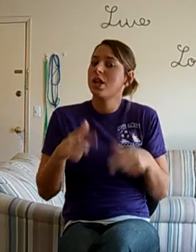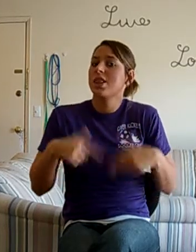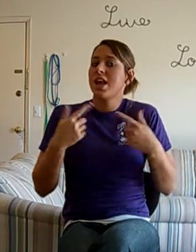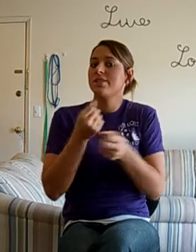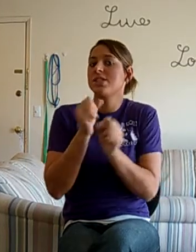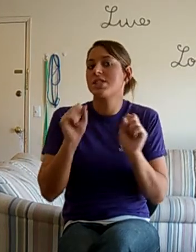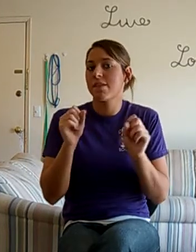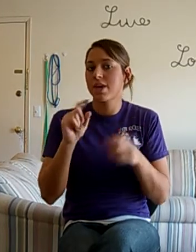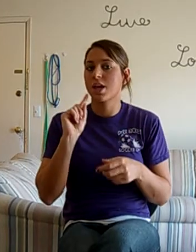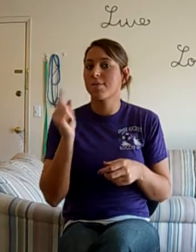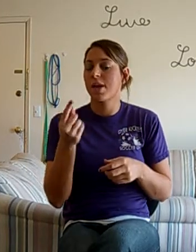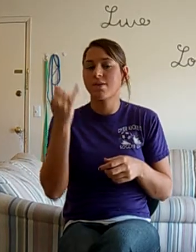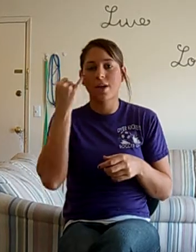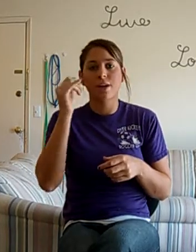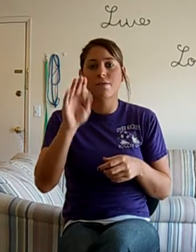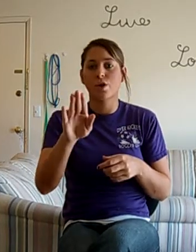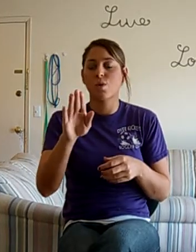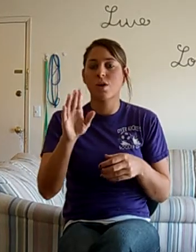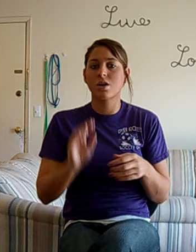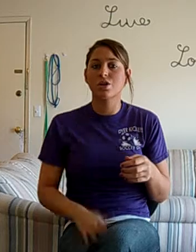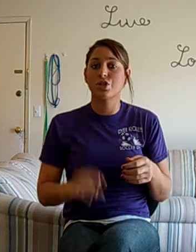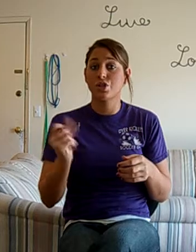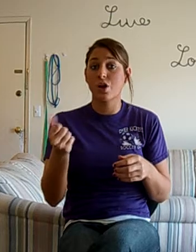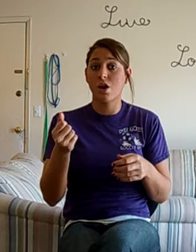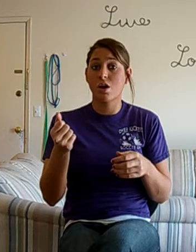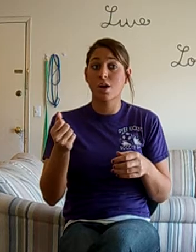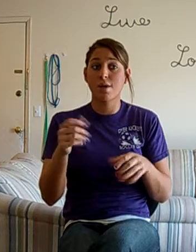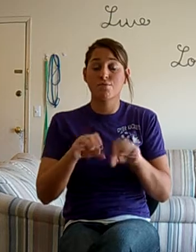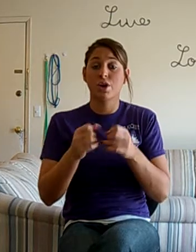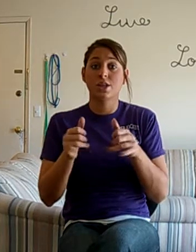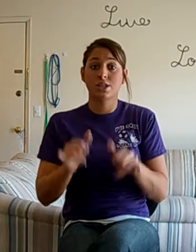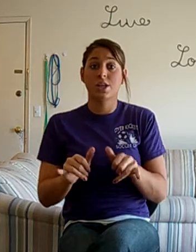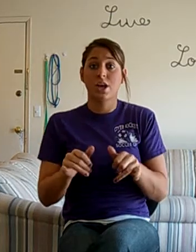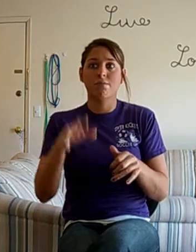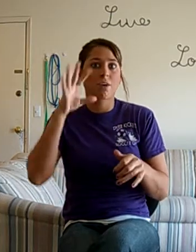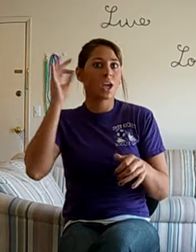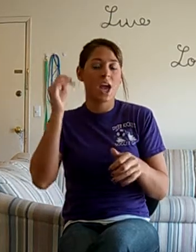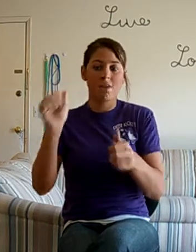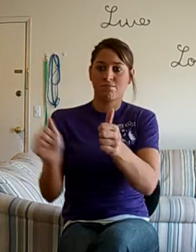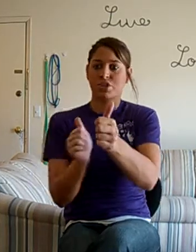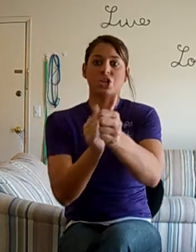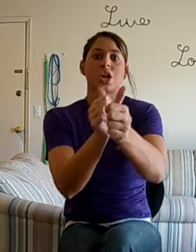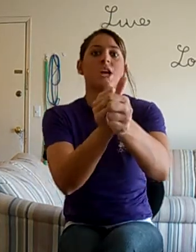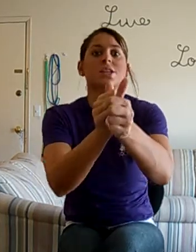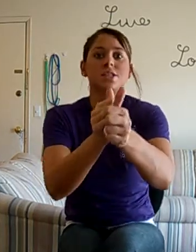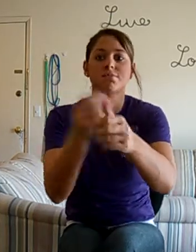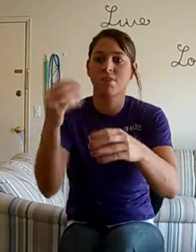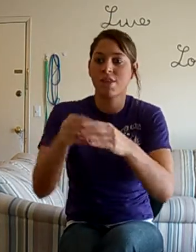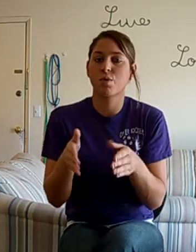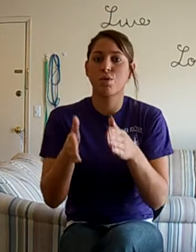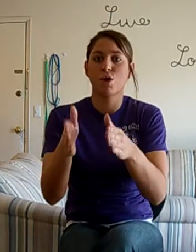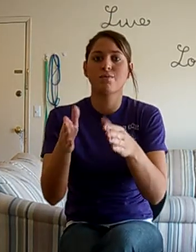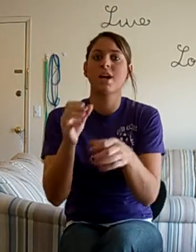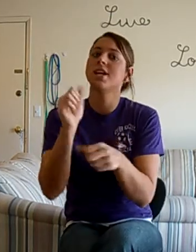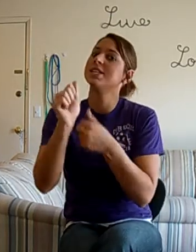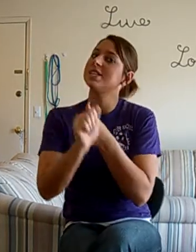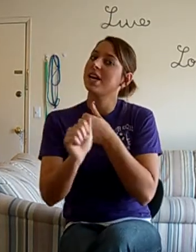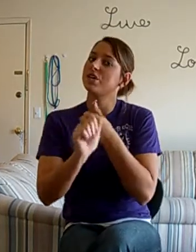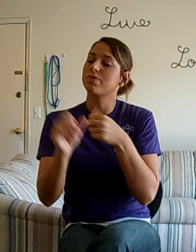command. If your dog breaks stay to chase a cat and runs into the road, that can be a very dangerous situation. So when you correct